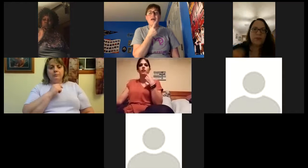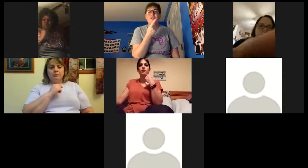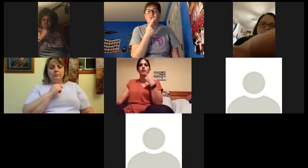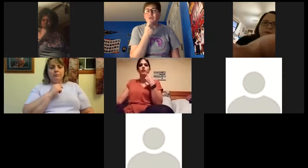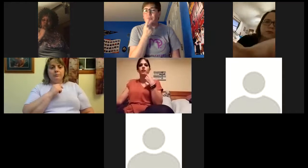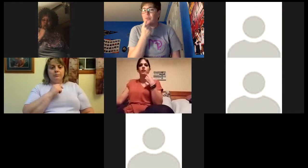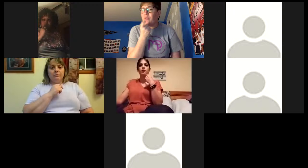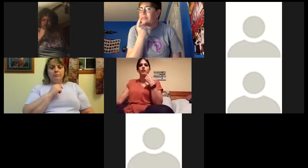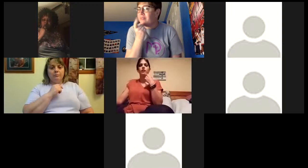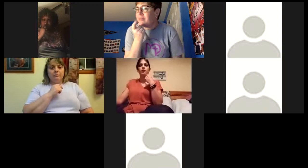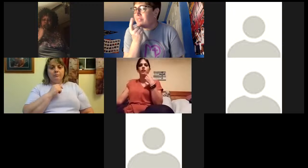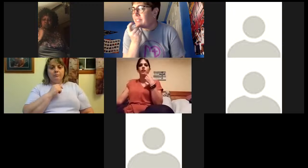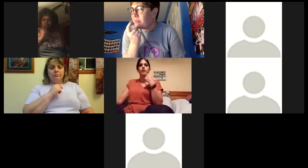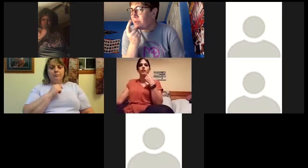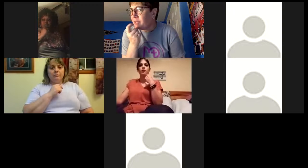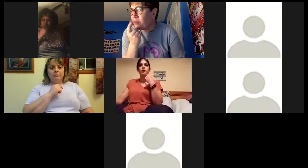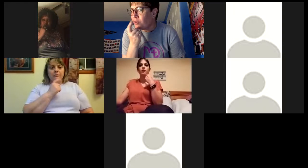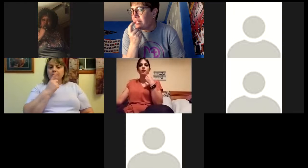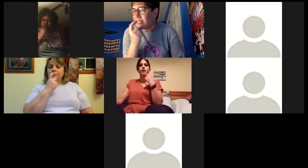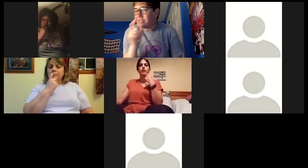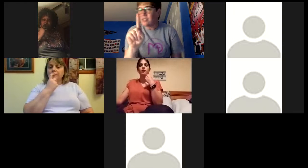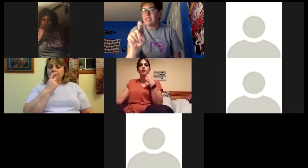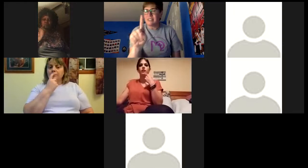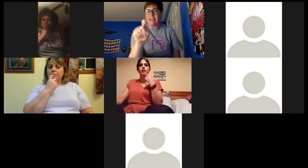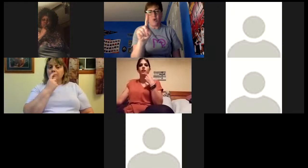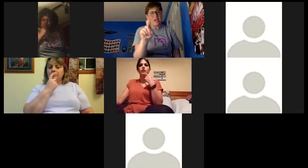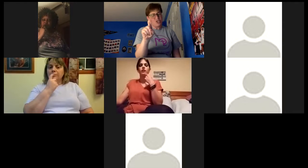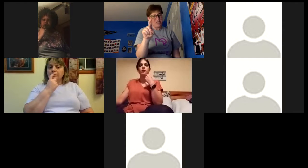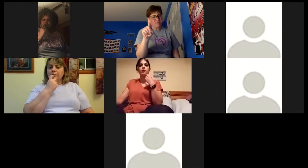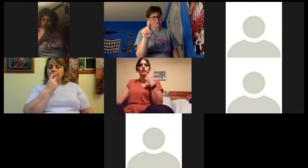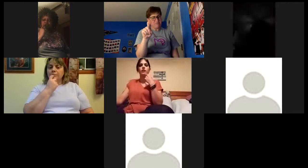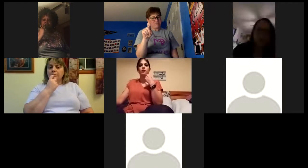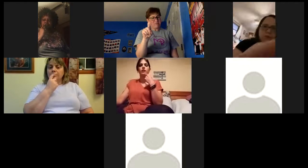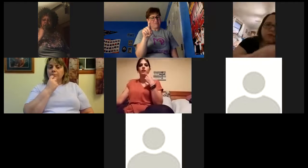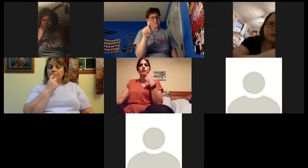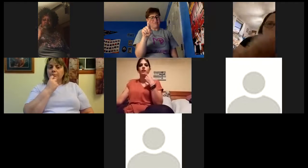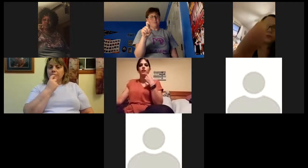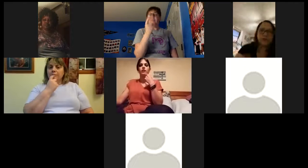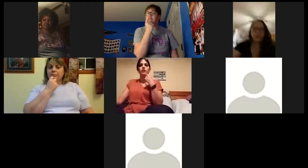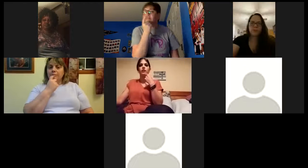How I do who is I probably go more like this. So this is like a question.